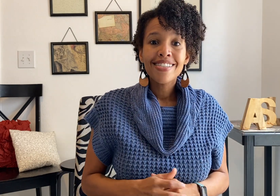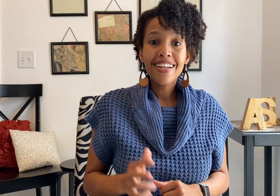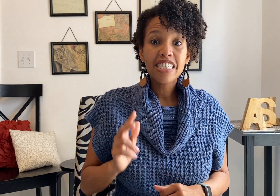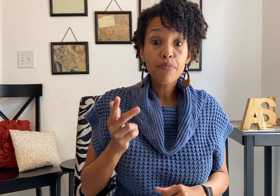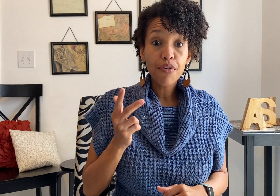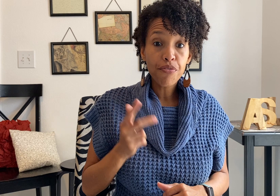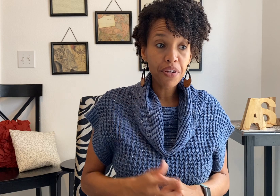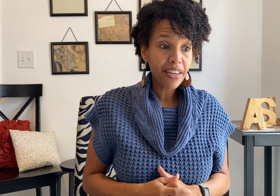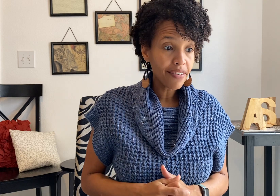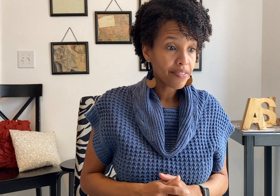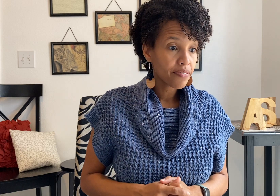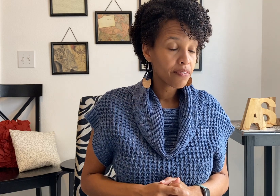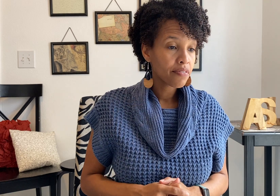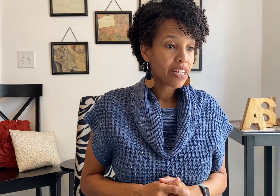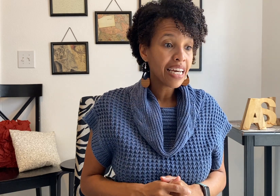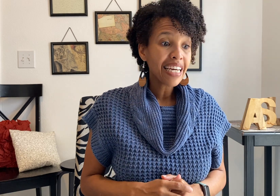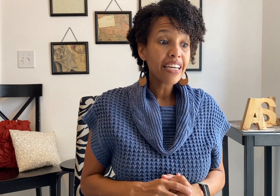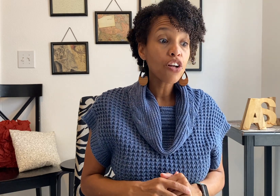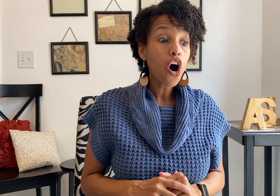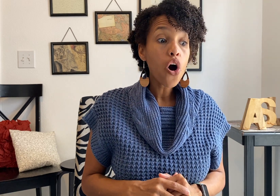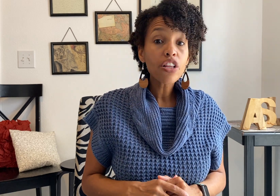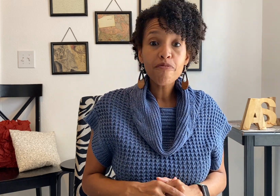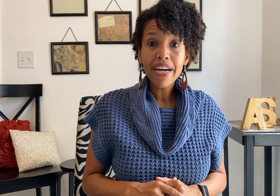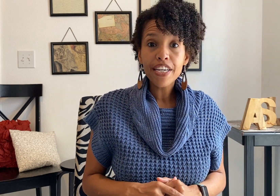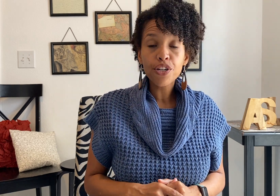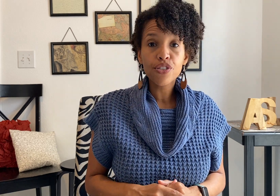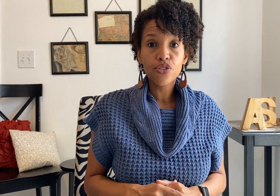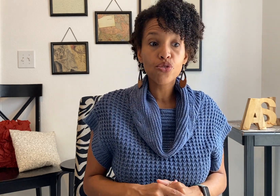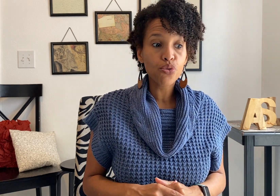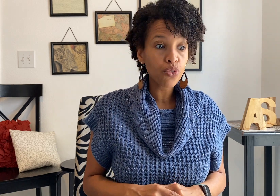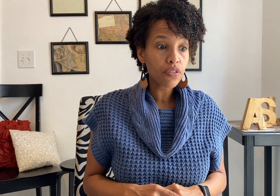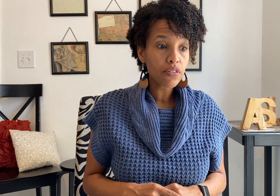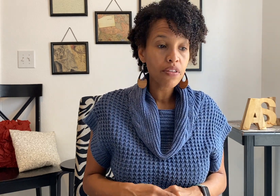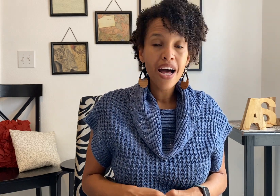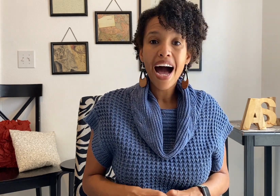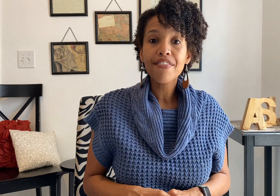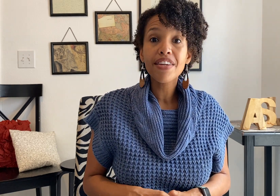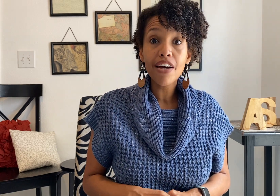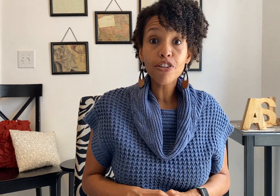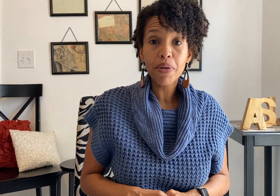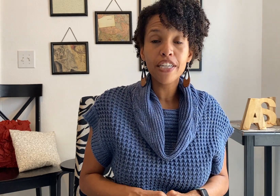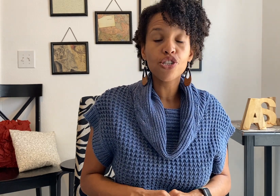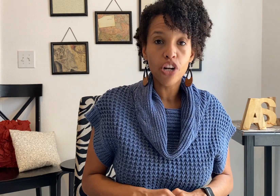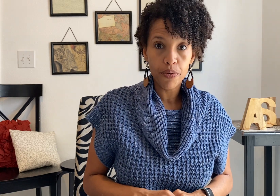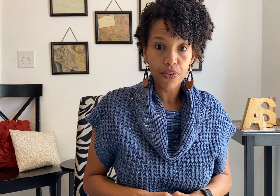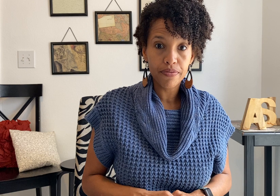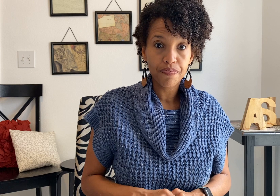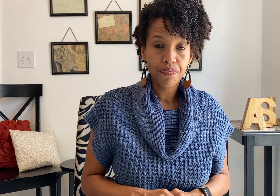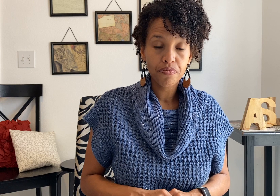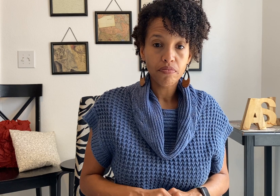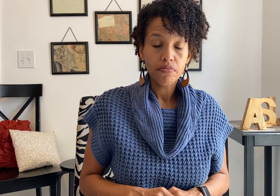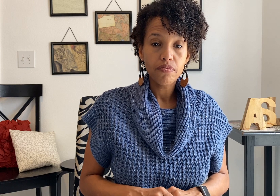Sentence number 3. In all of my years in school, I've never been in trouble.